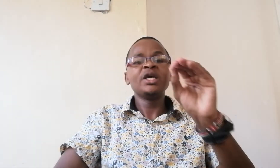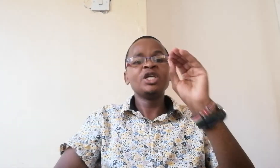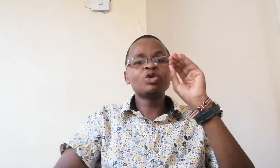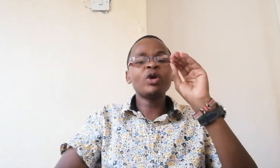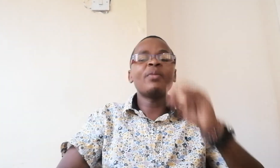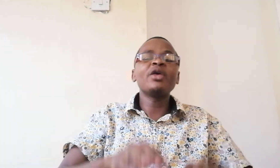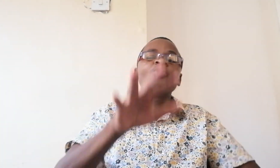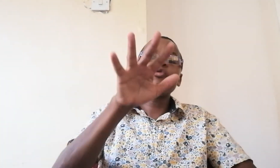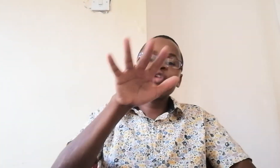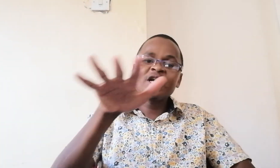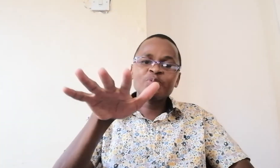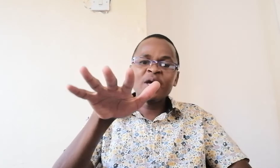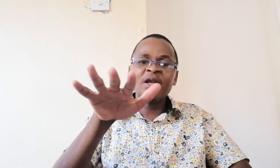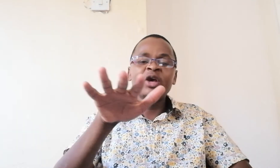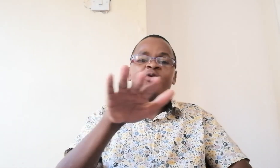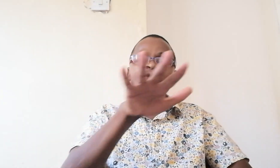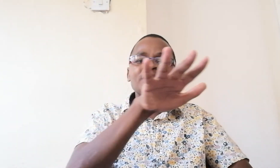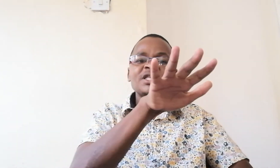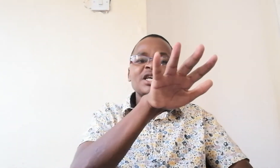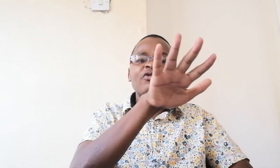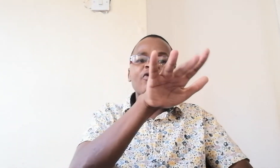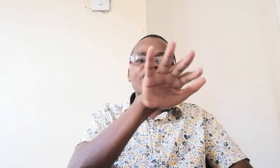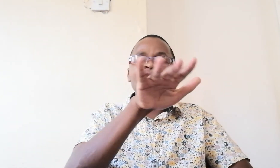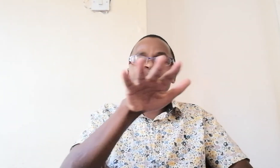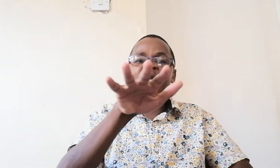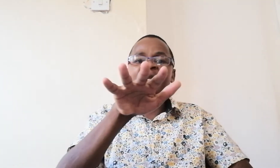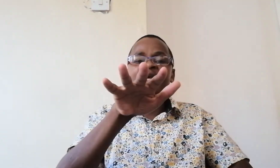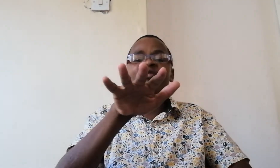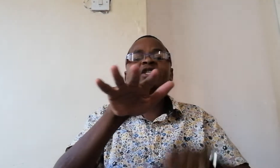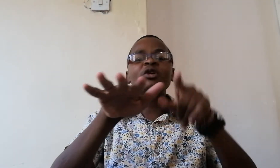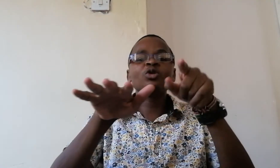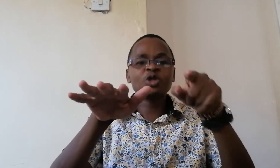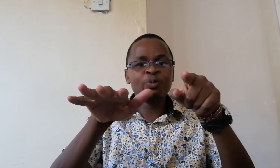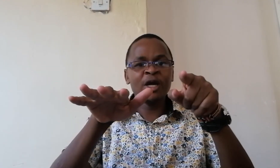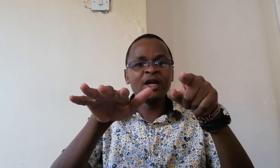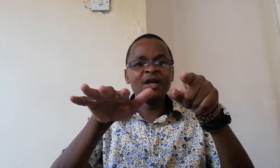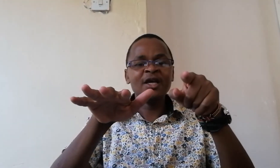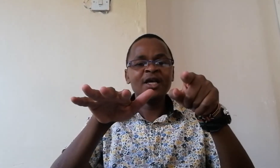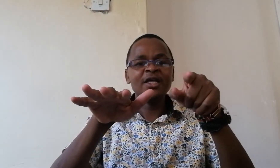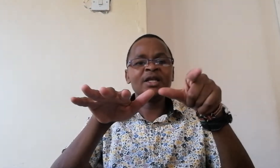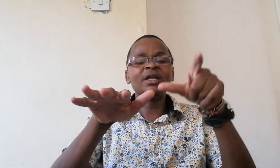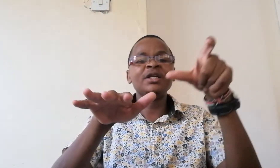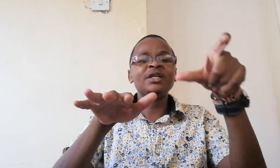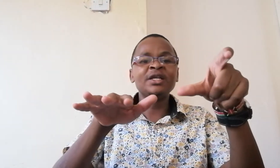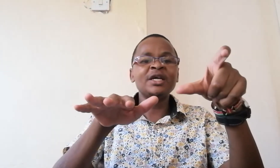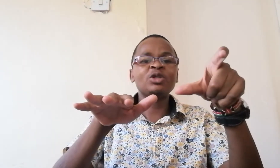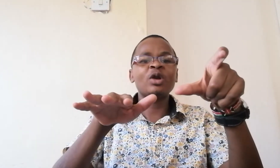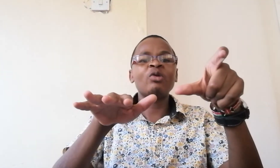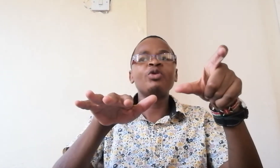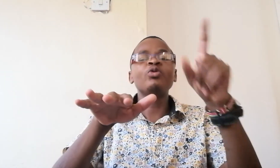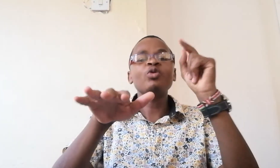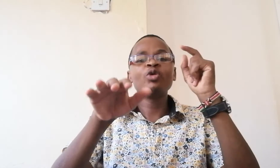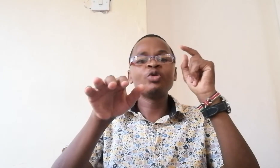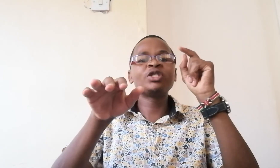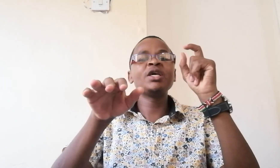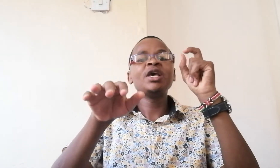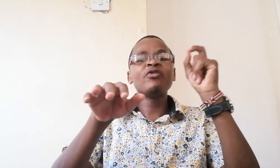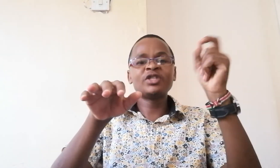is whereby you figure spell. This is a sign for figure spelling. If I tell you to spell in natural language, you say if it's a